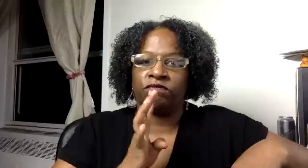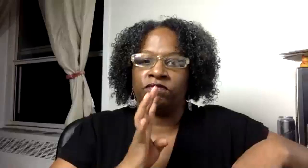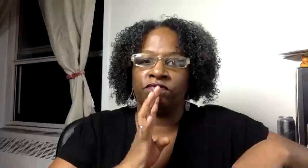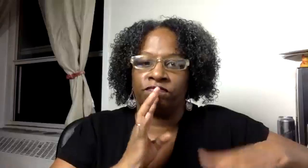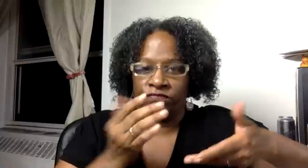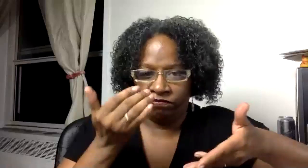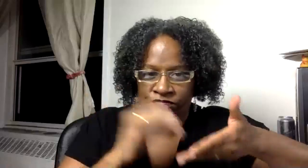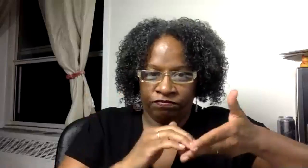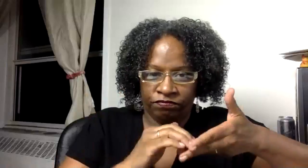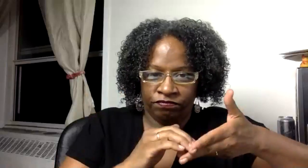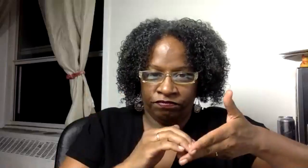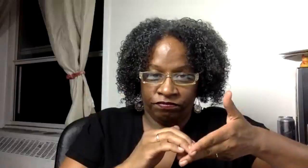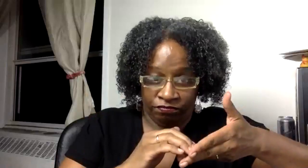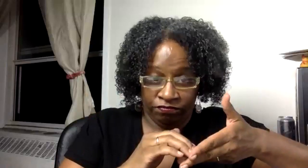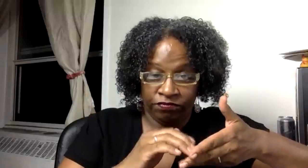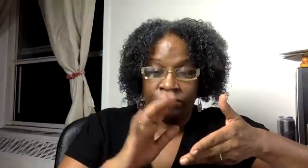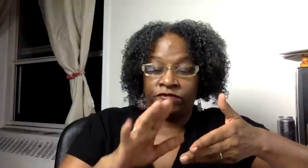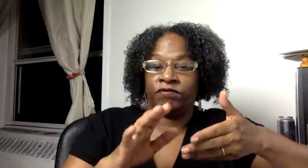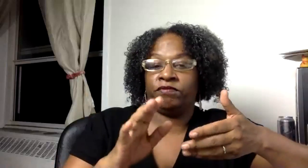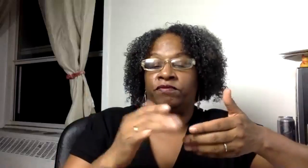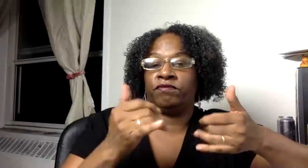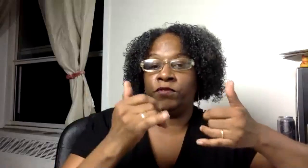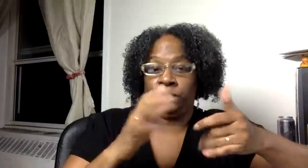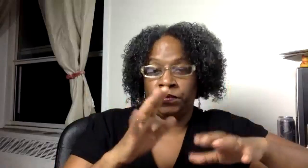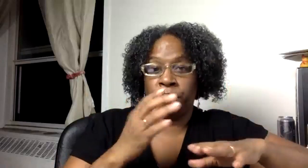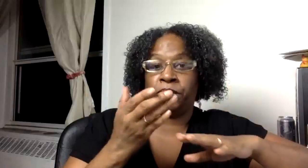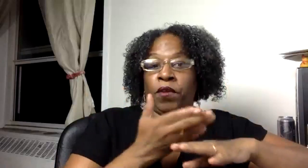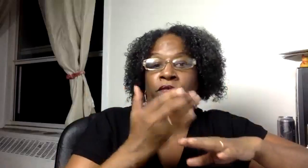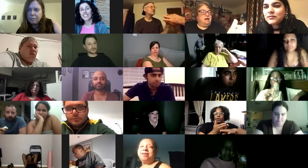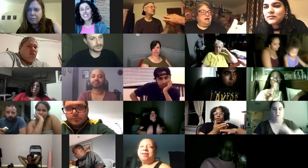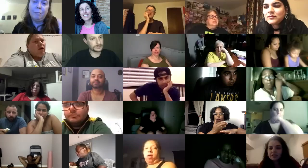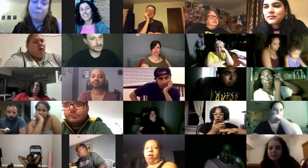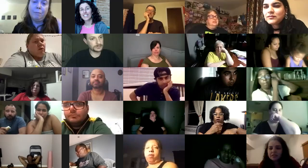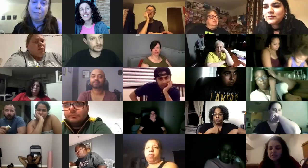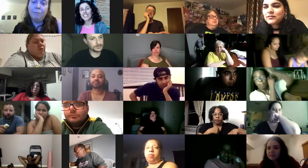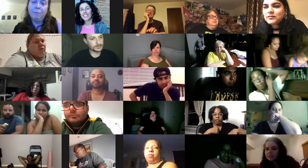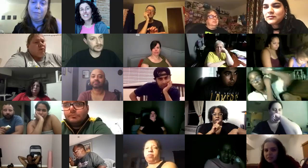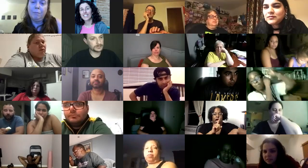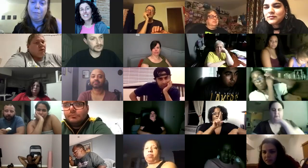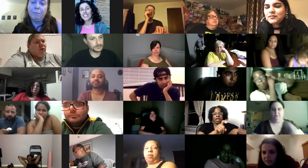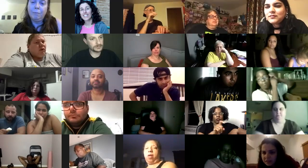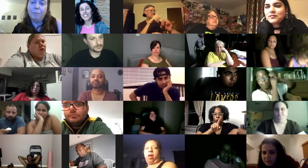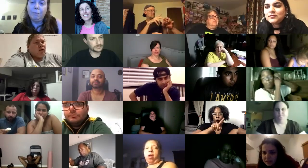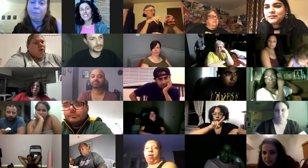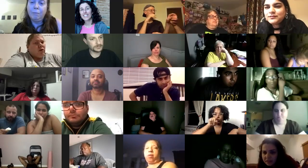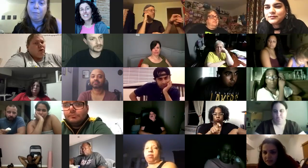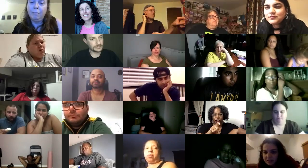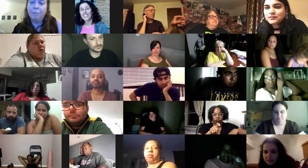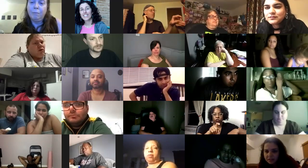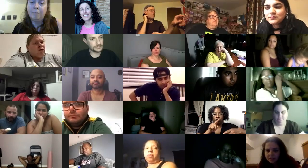button. To gallery view left, paren Alt plus F2 right, paren button. To activate say press the button.